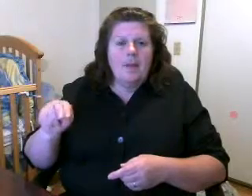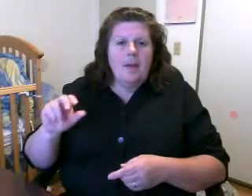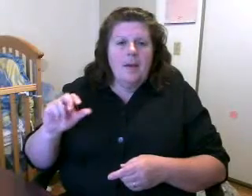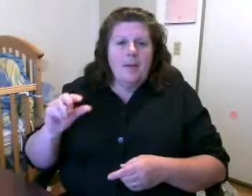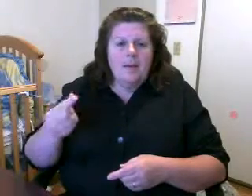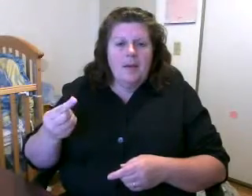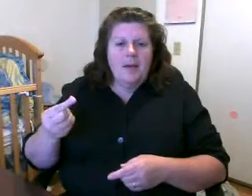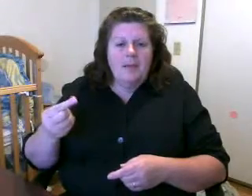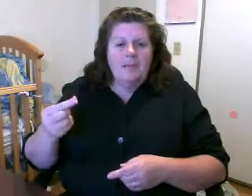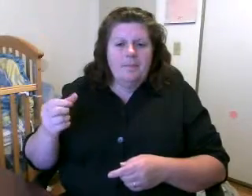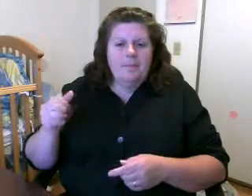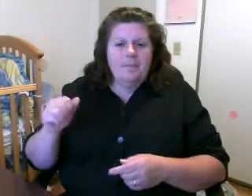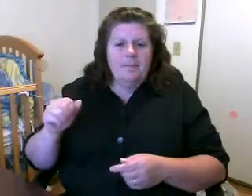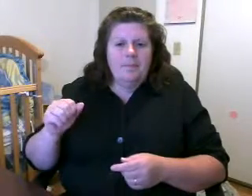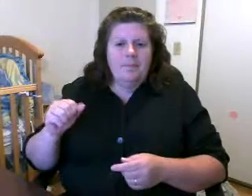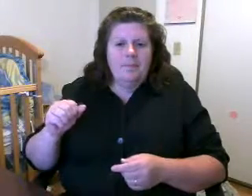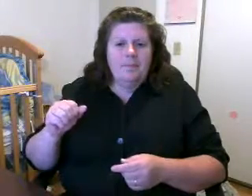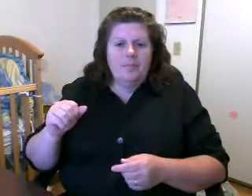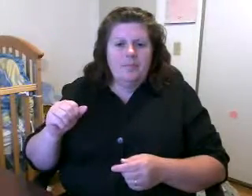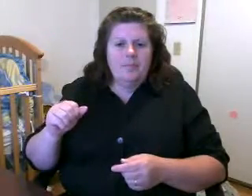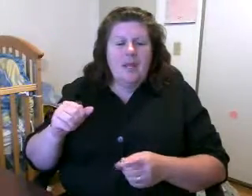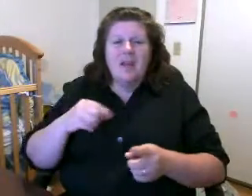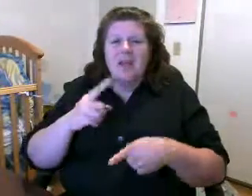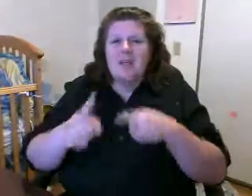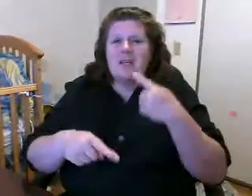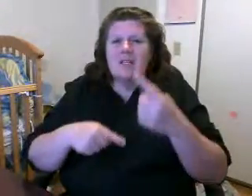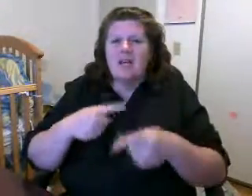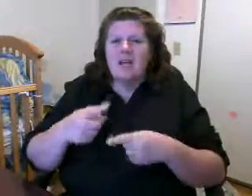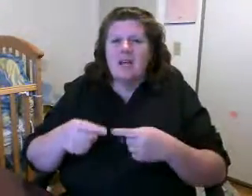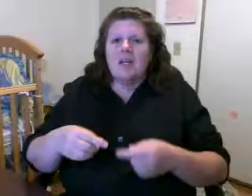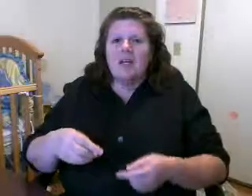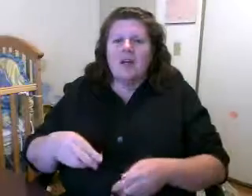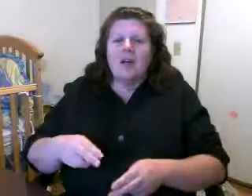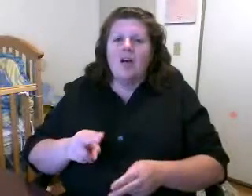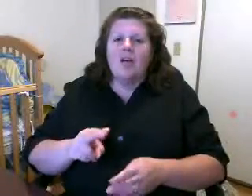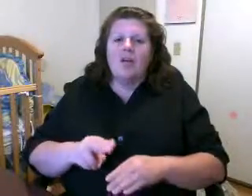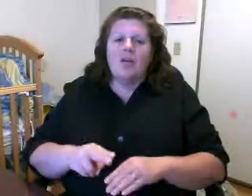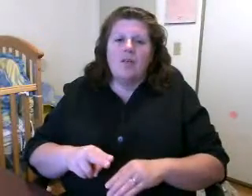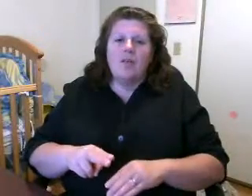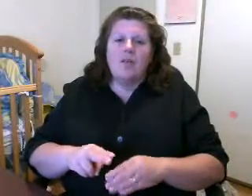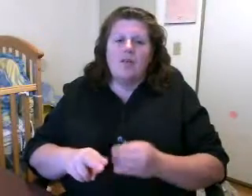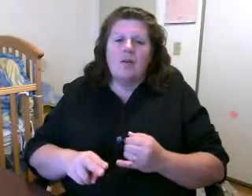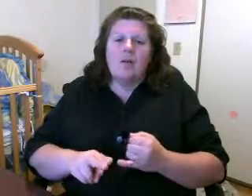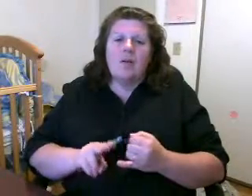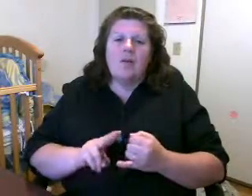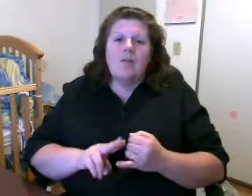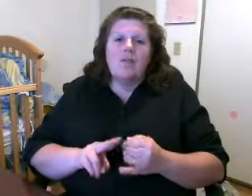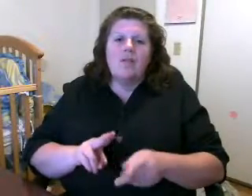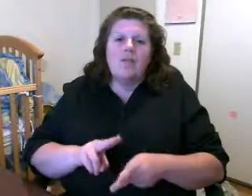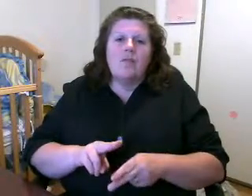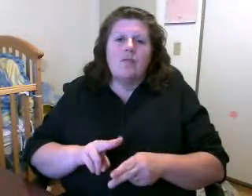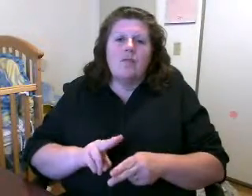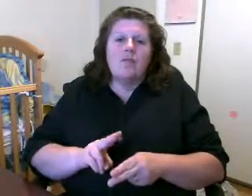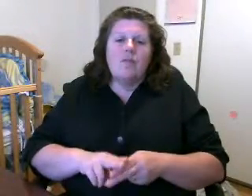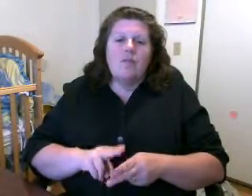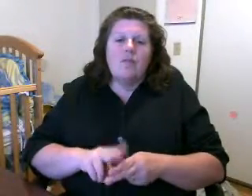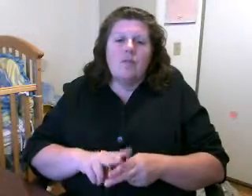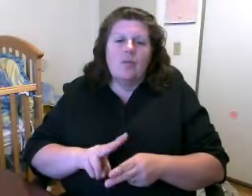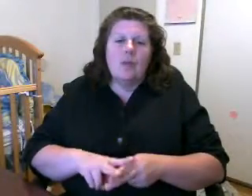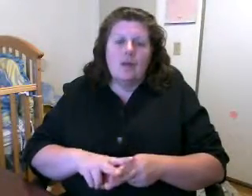precisely. All right, that's 9A. 9B is comprehend ASL proficiently